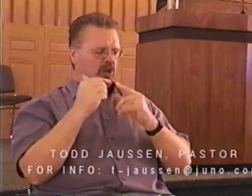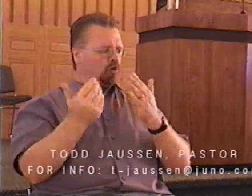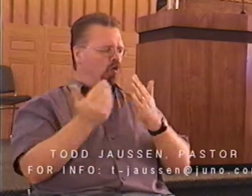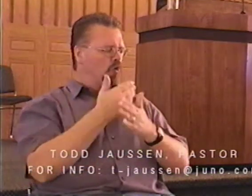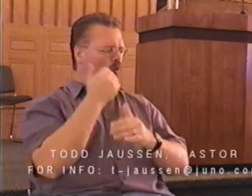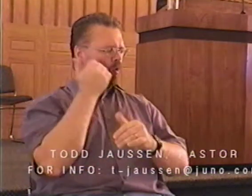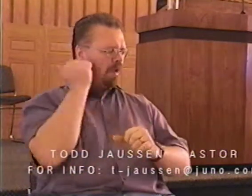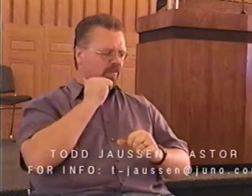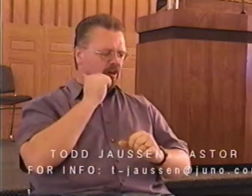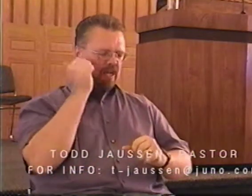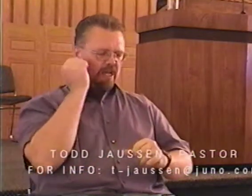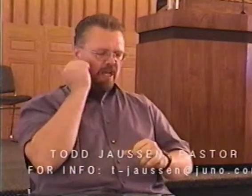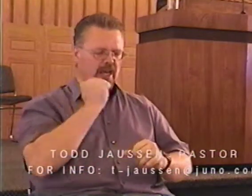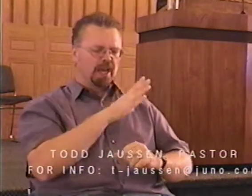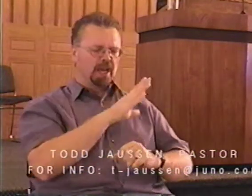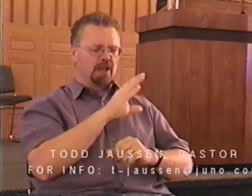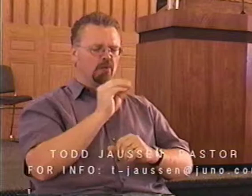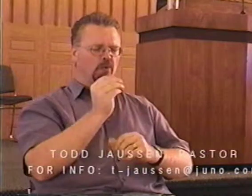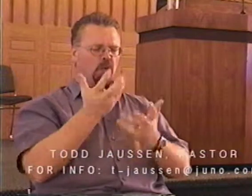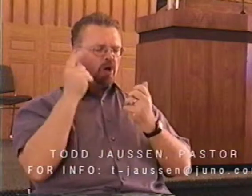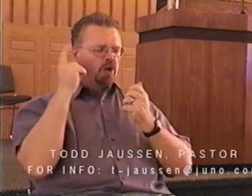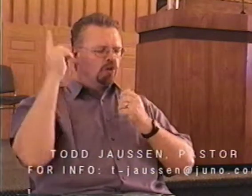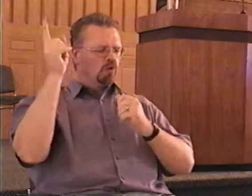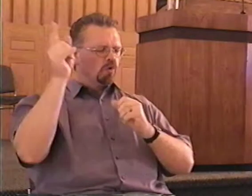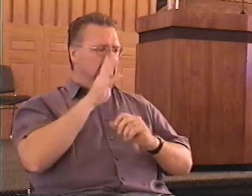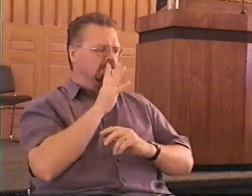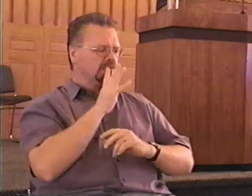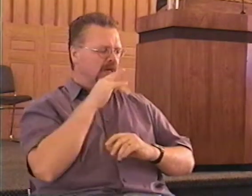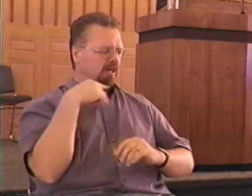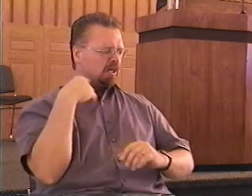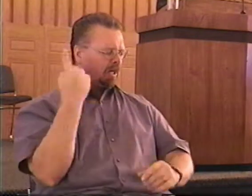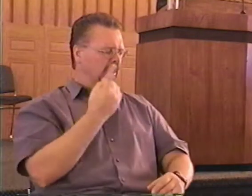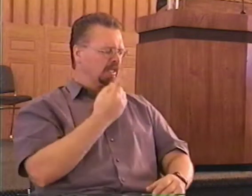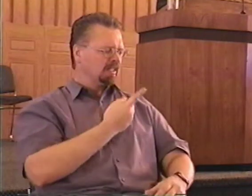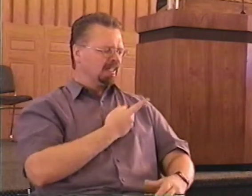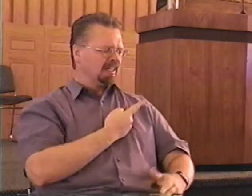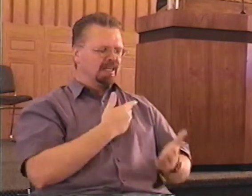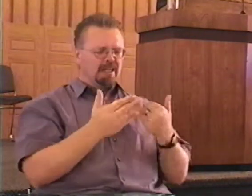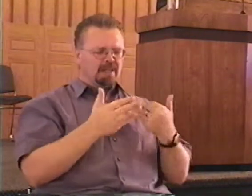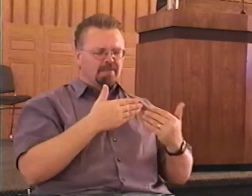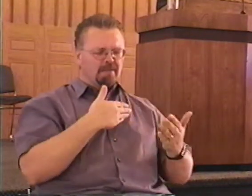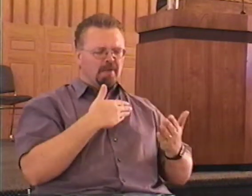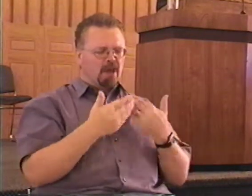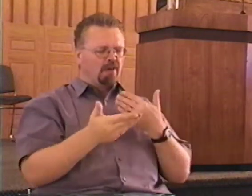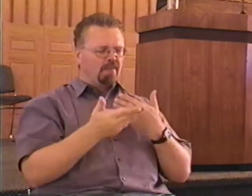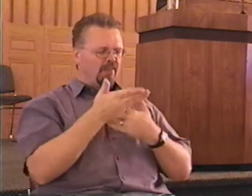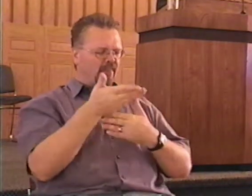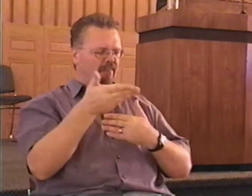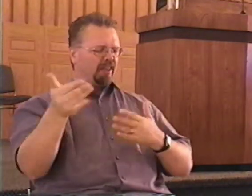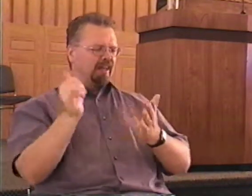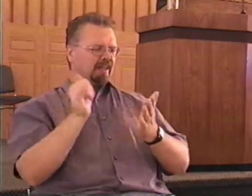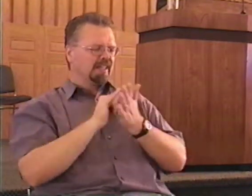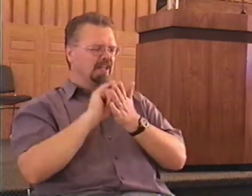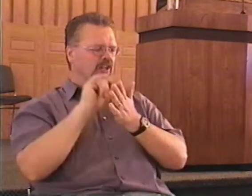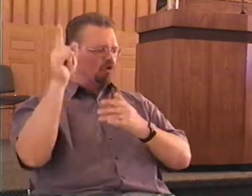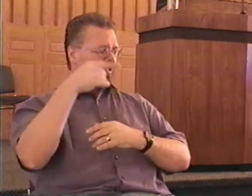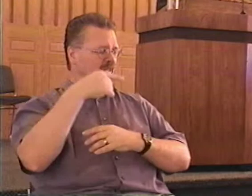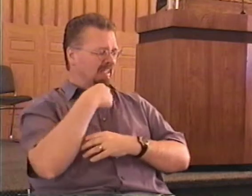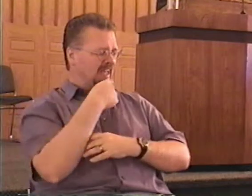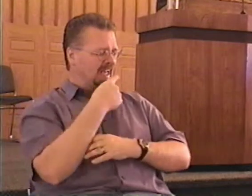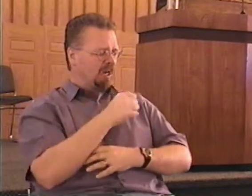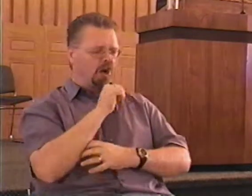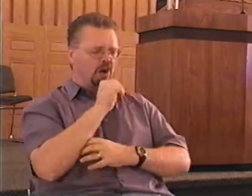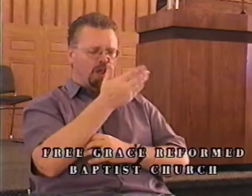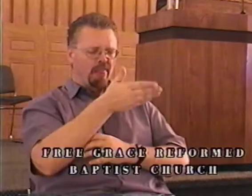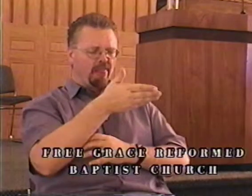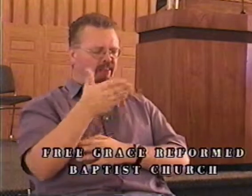day. And we want you to speak to us. Even if the things that you speak to us aren't what we want